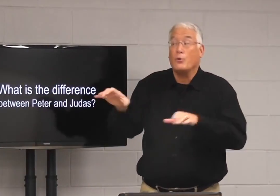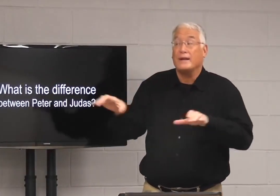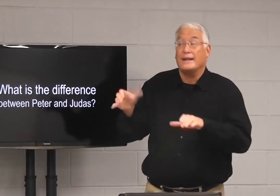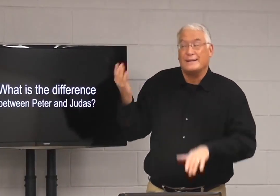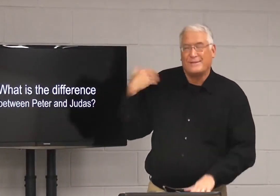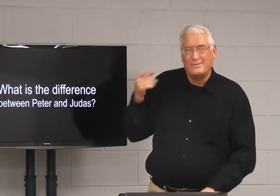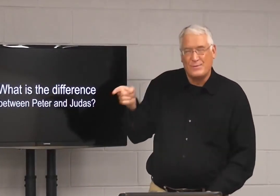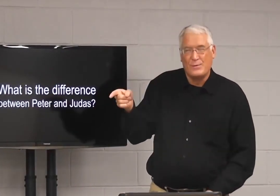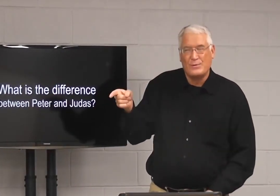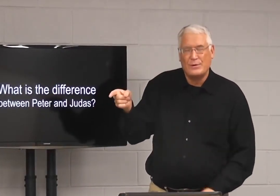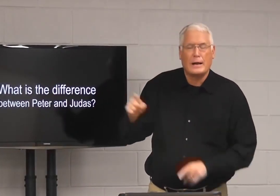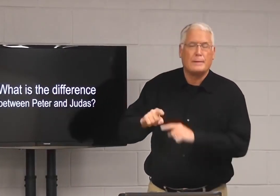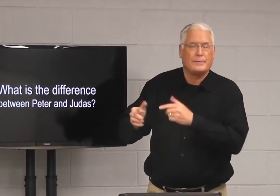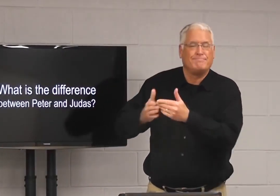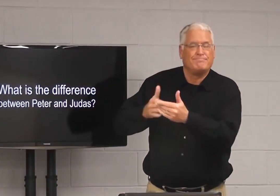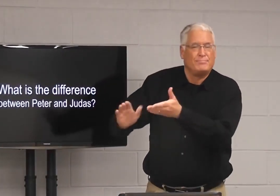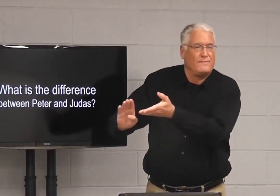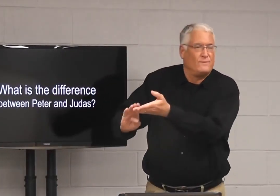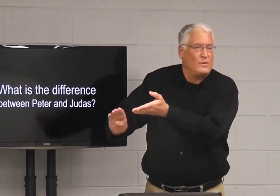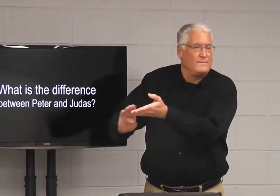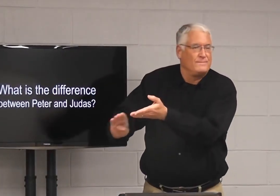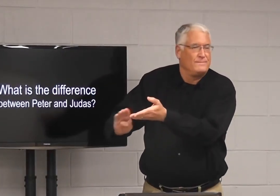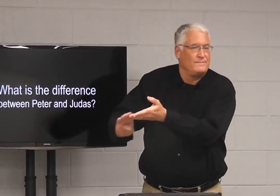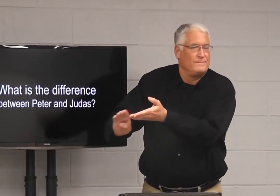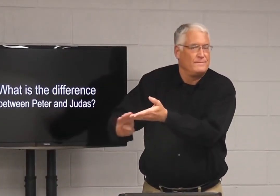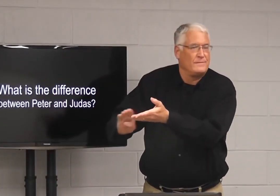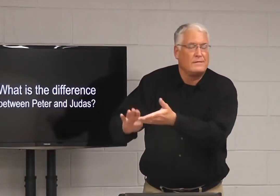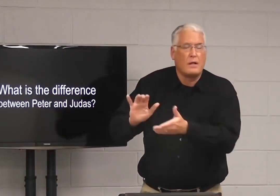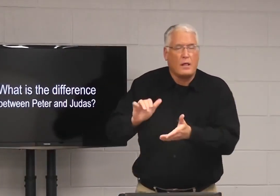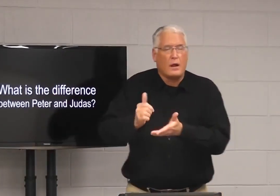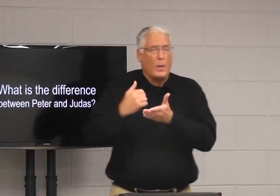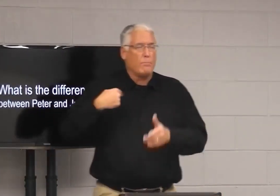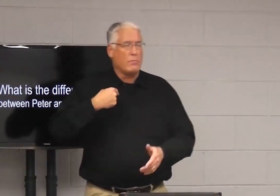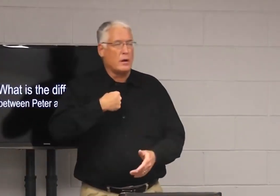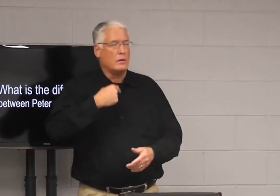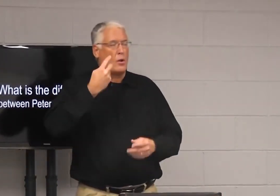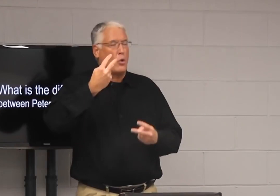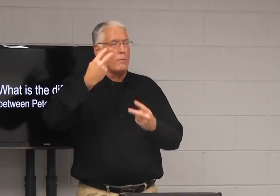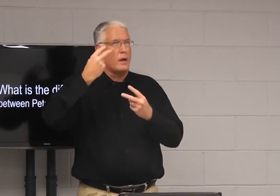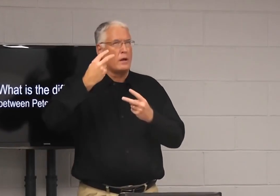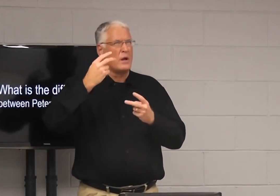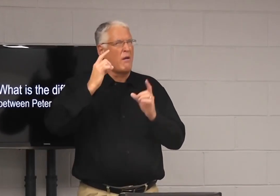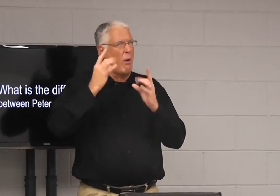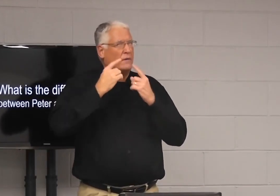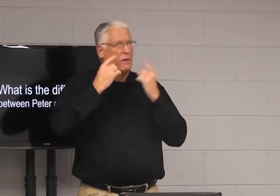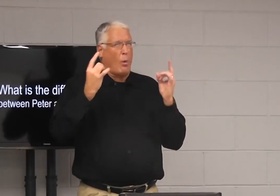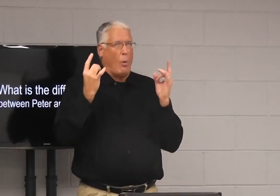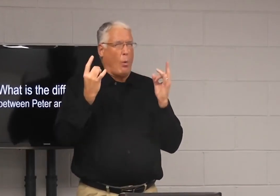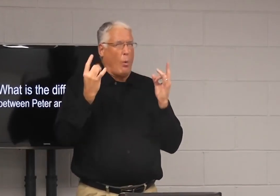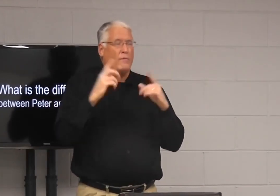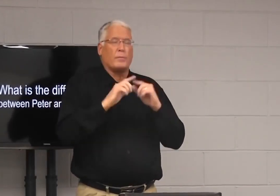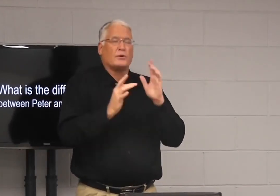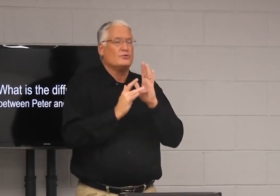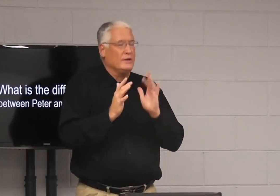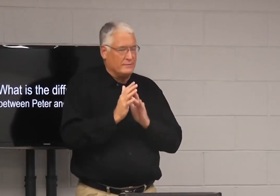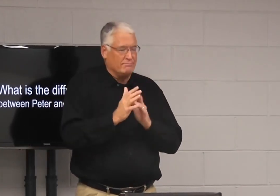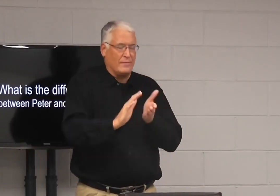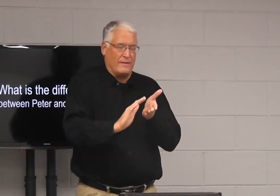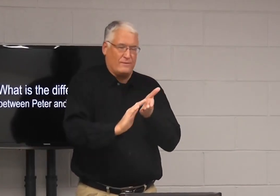to remind him of what he had done before, but regardless, he had been forgiven. It helps us to look back. Even though